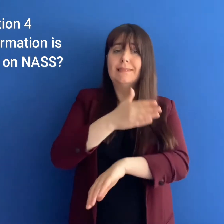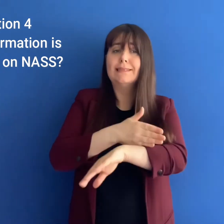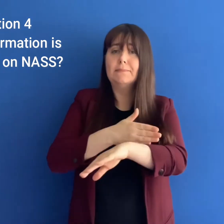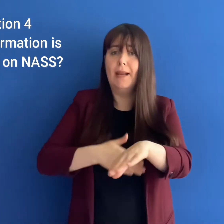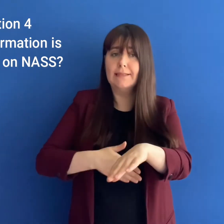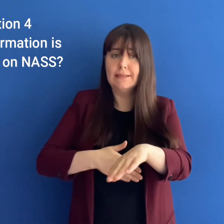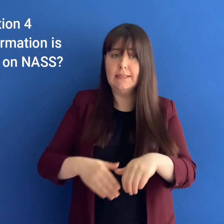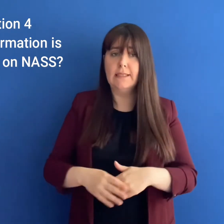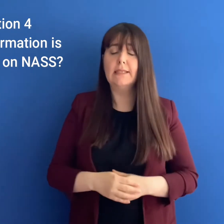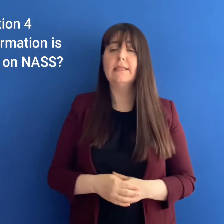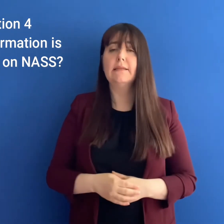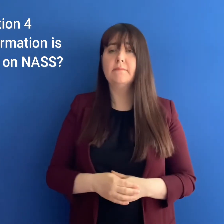details about your disability,